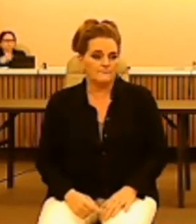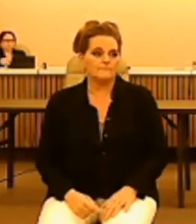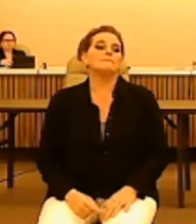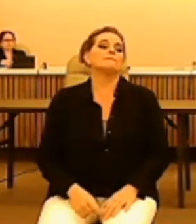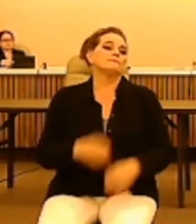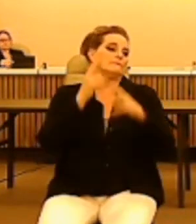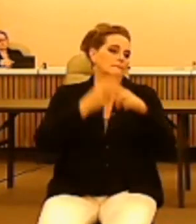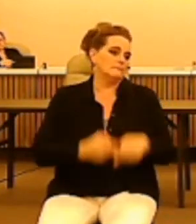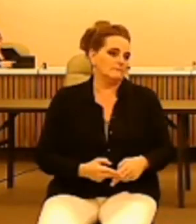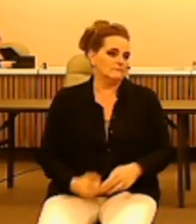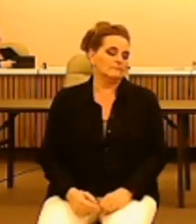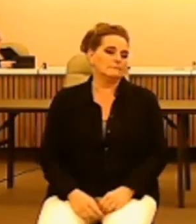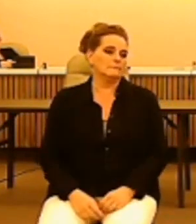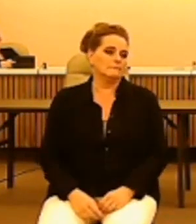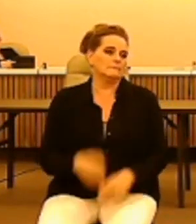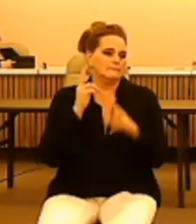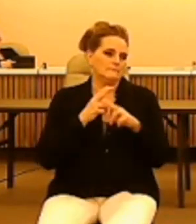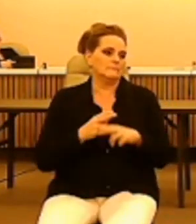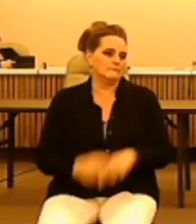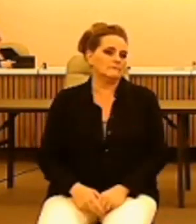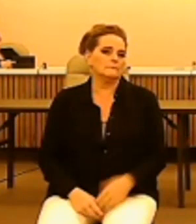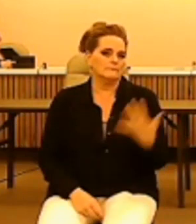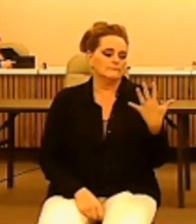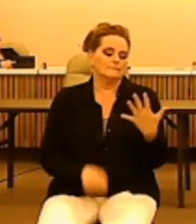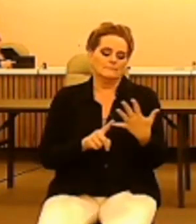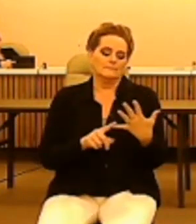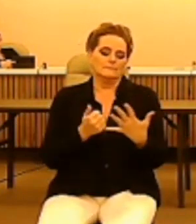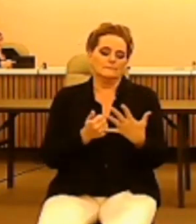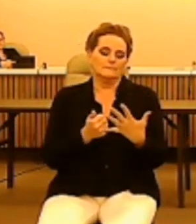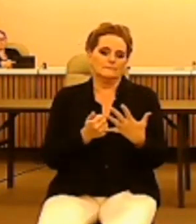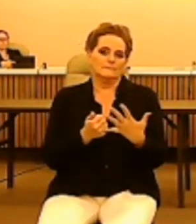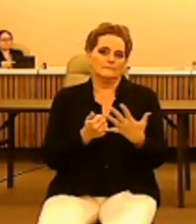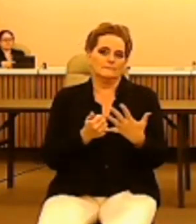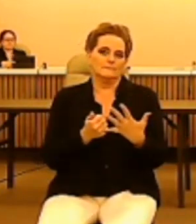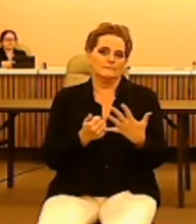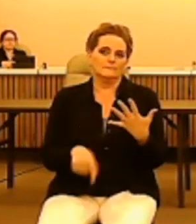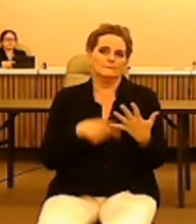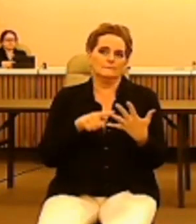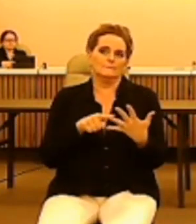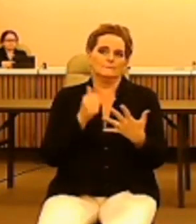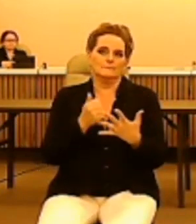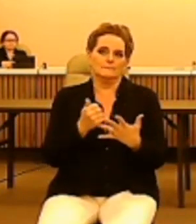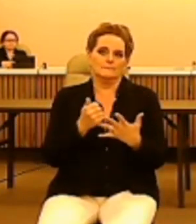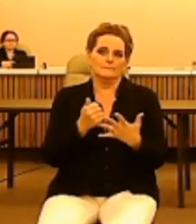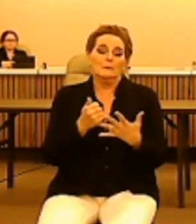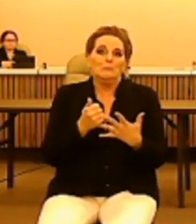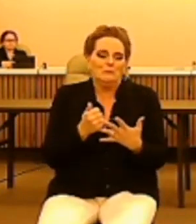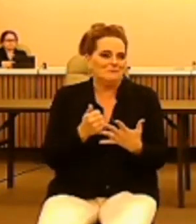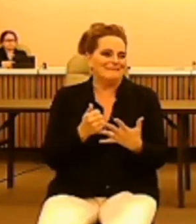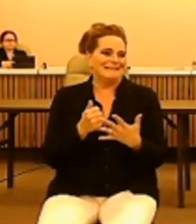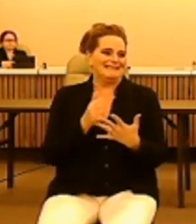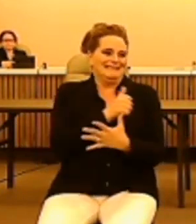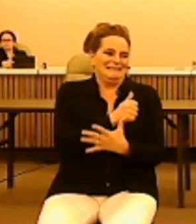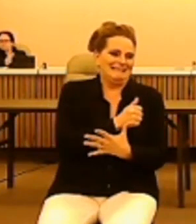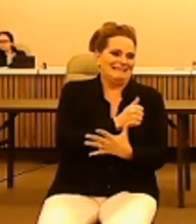Hearing none, please call the roll. Councilmember Safranek, Aye. Councilmember Bolzner, Aye.